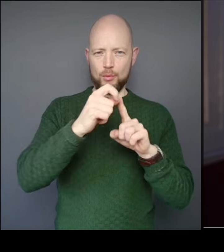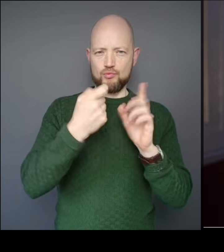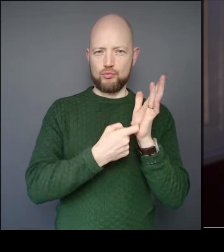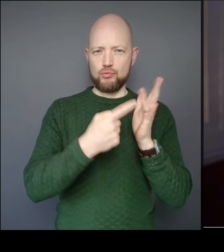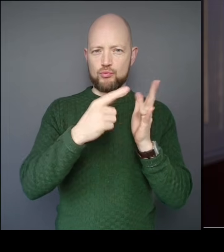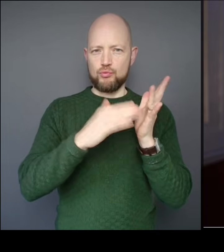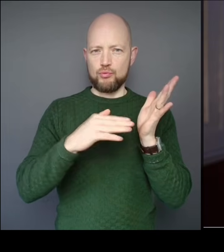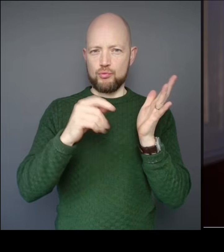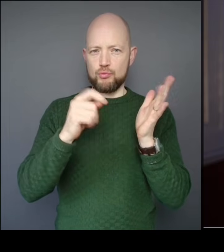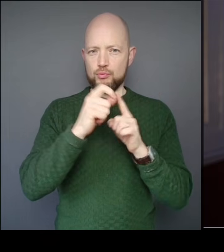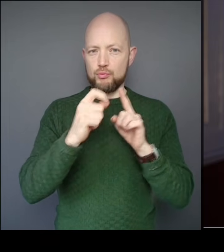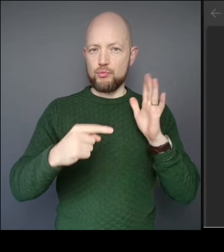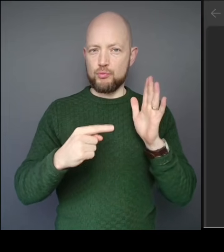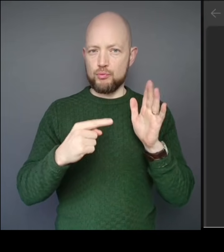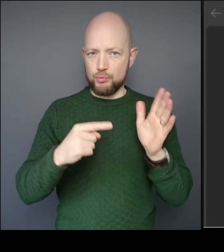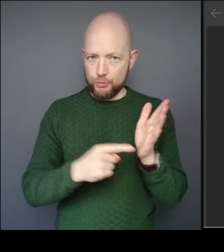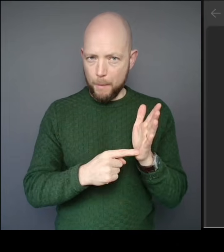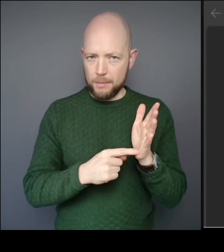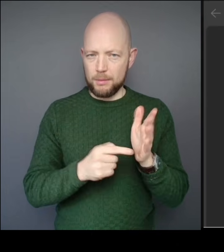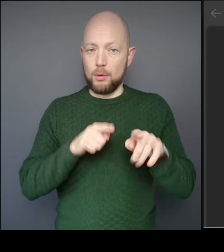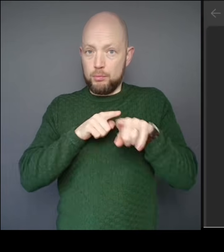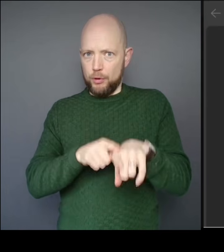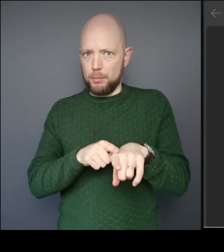we're going to do is we're going to go to the